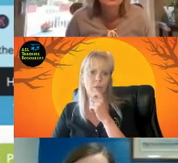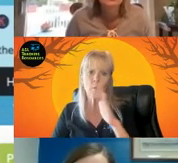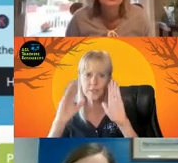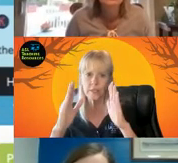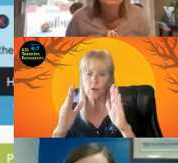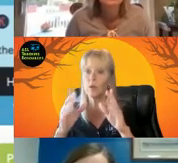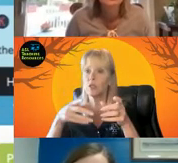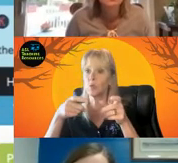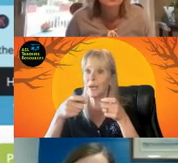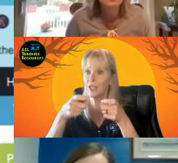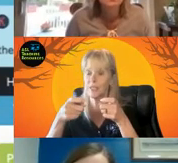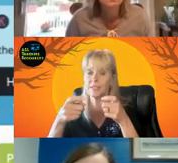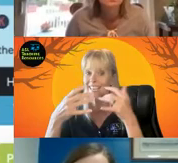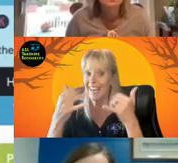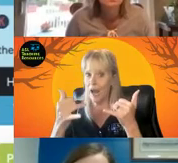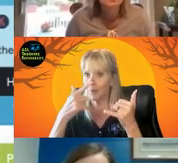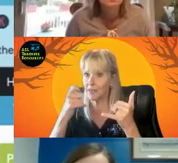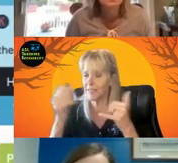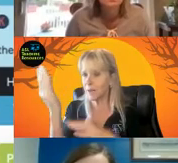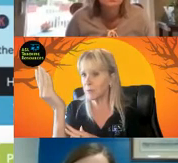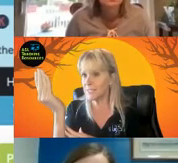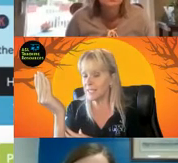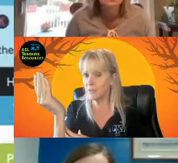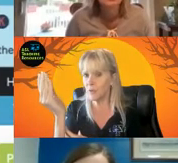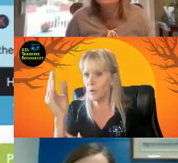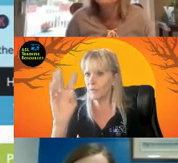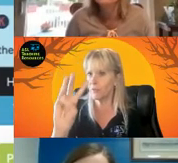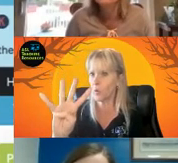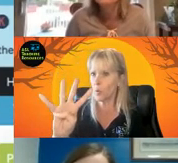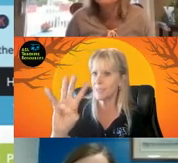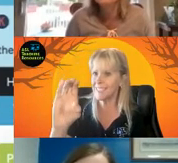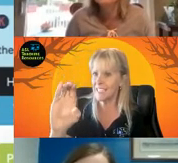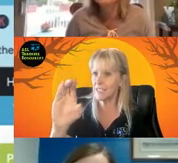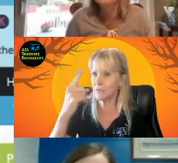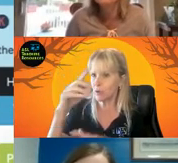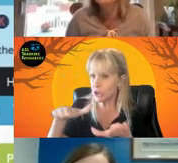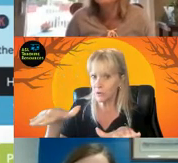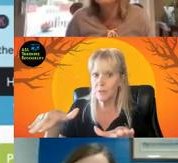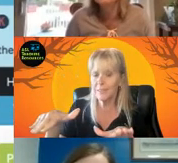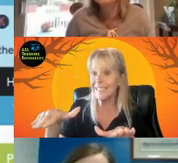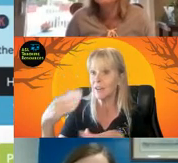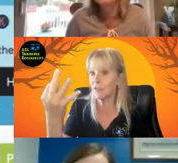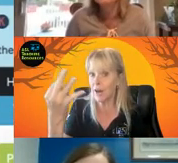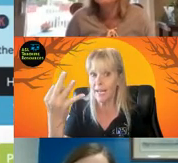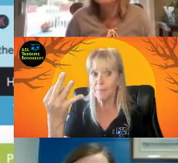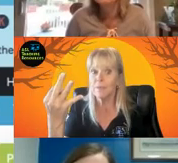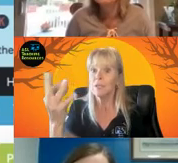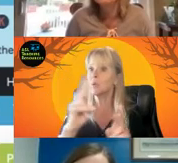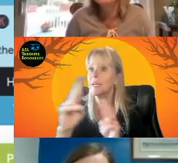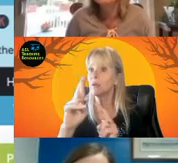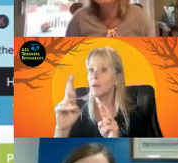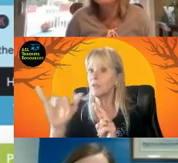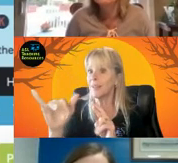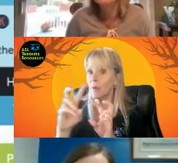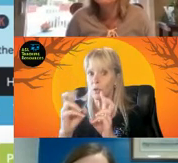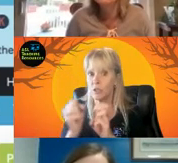and we are focusing on directions now because I'm presenting for 4 C's for children Friday. So